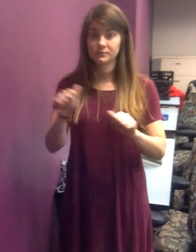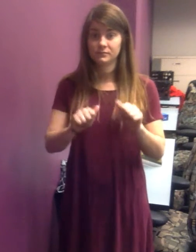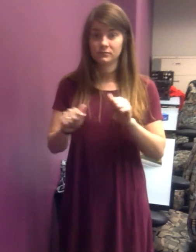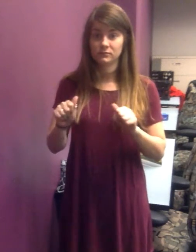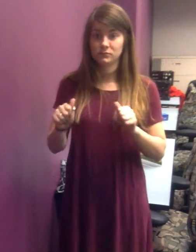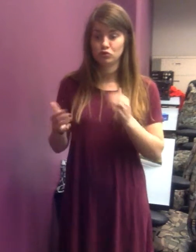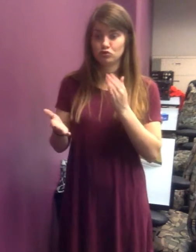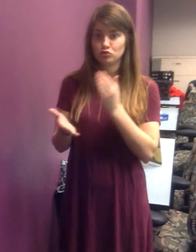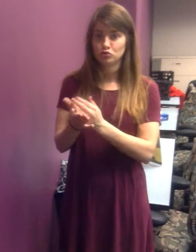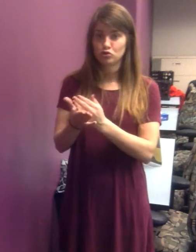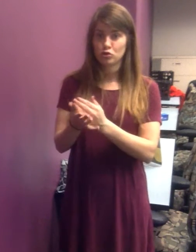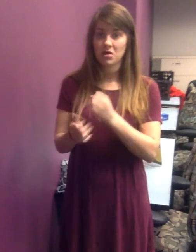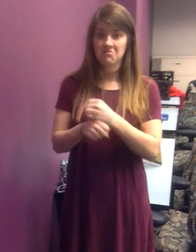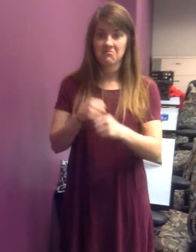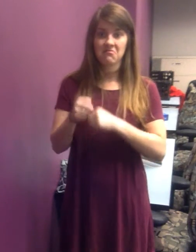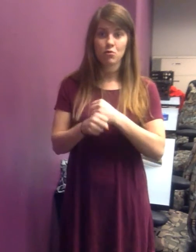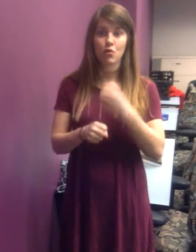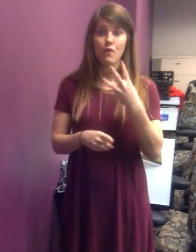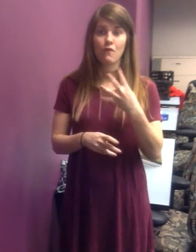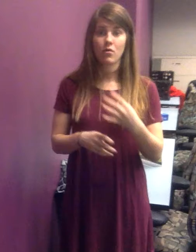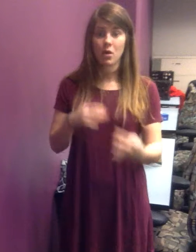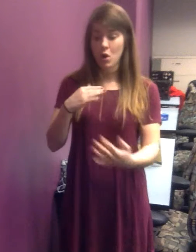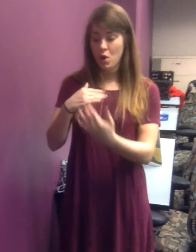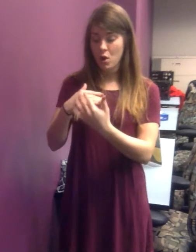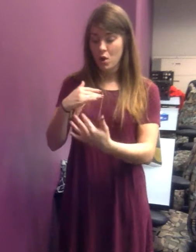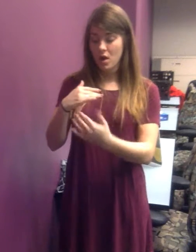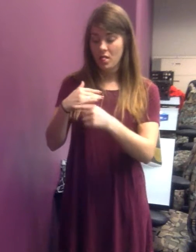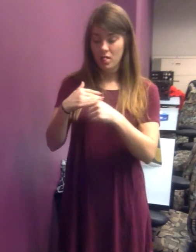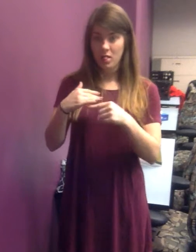would need to be considered. They're winning. Well, we won this one.